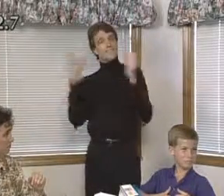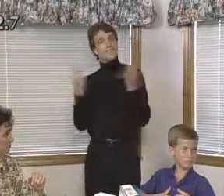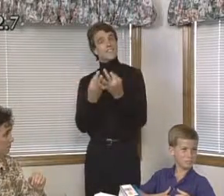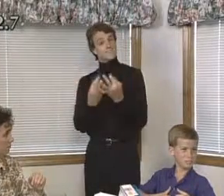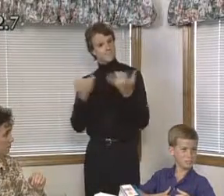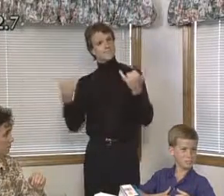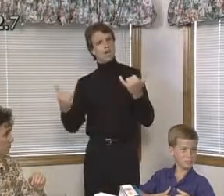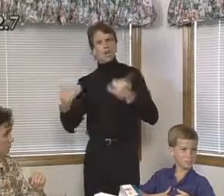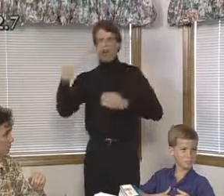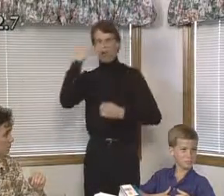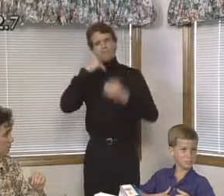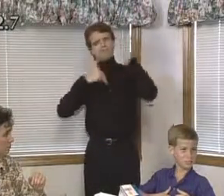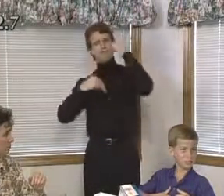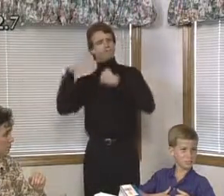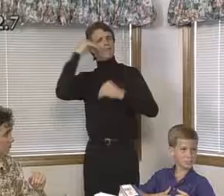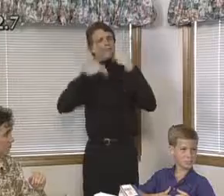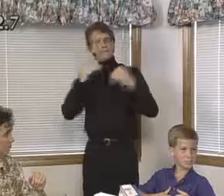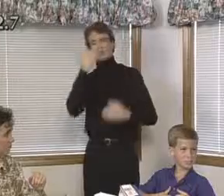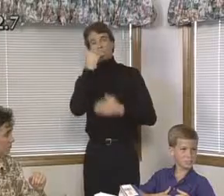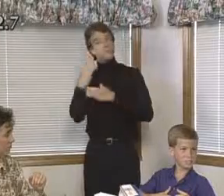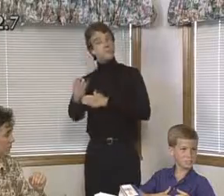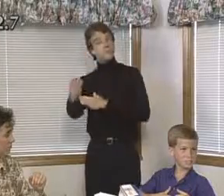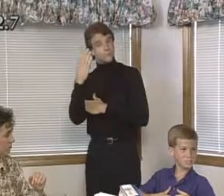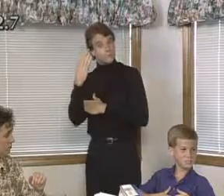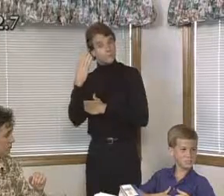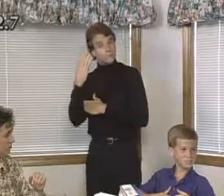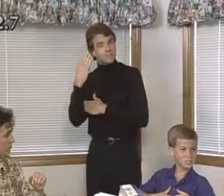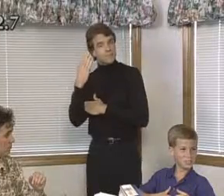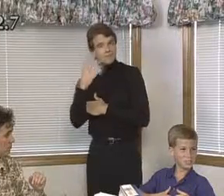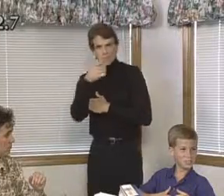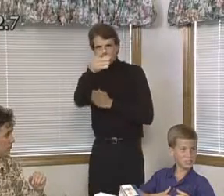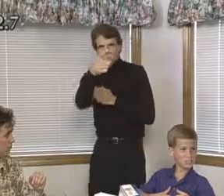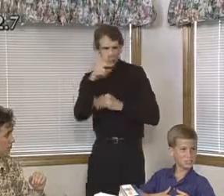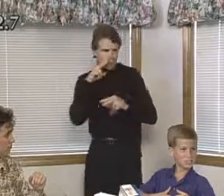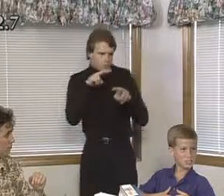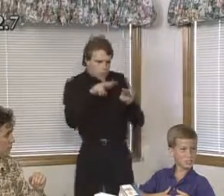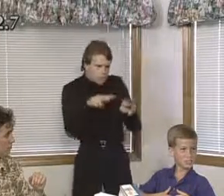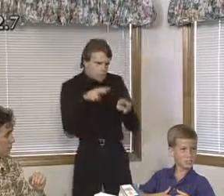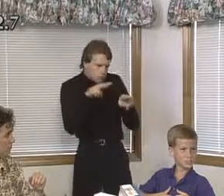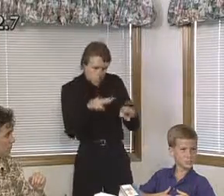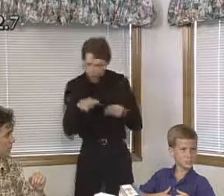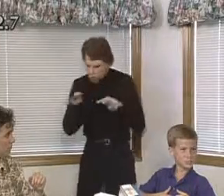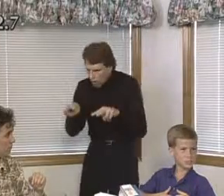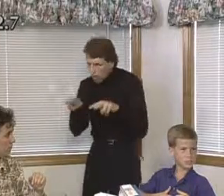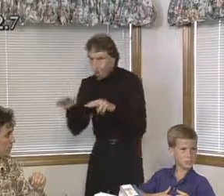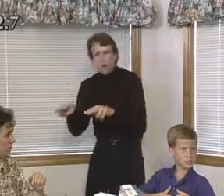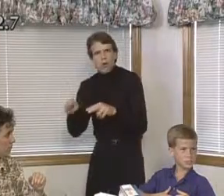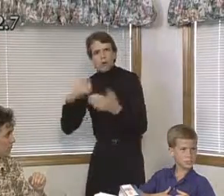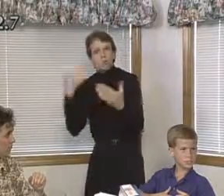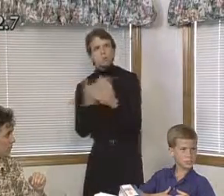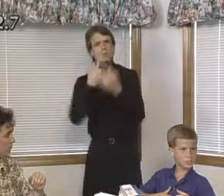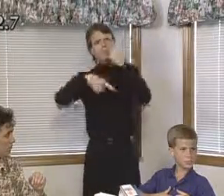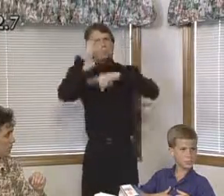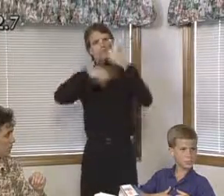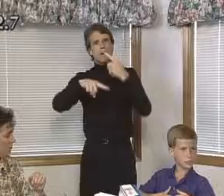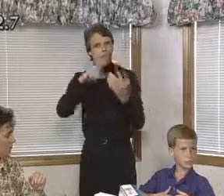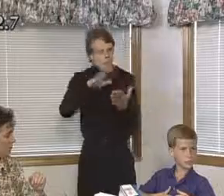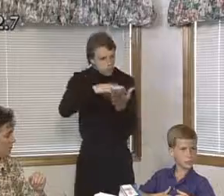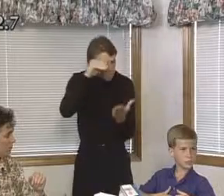The family is enjoying their breakfast. And as you watch, you'll learn more new signs.